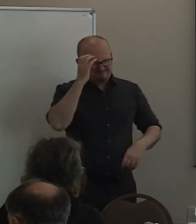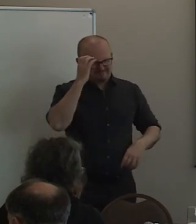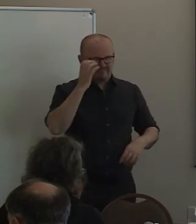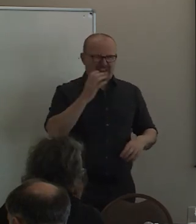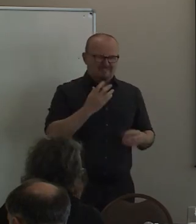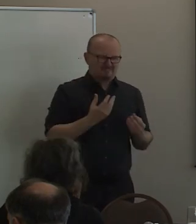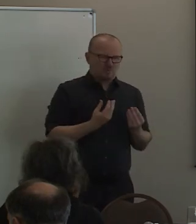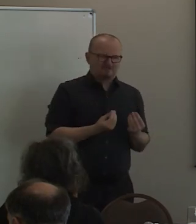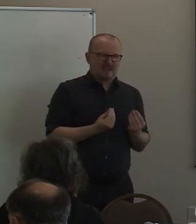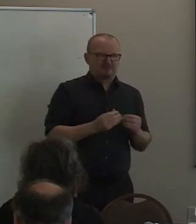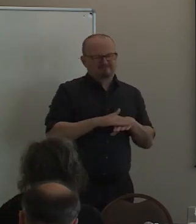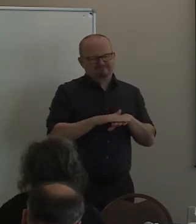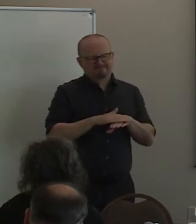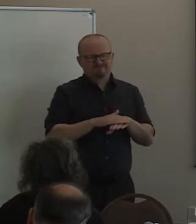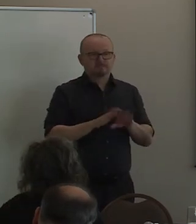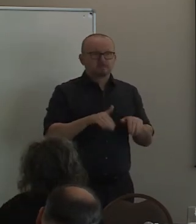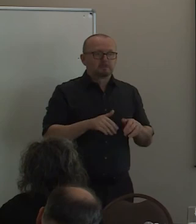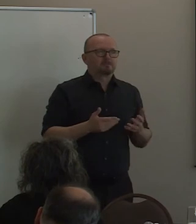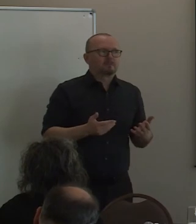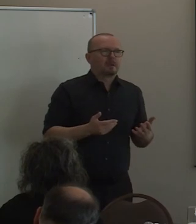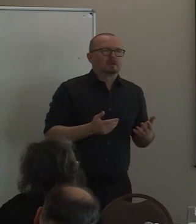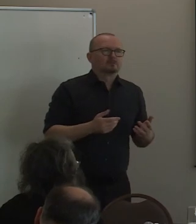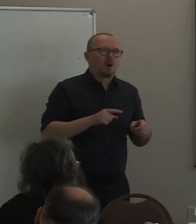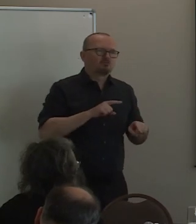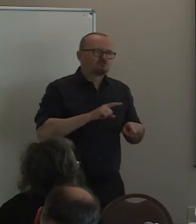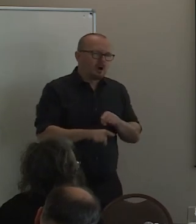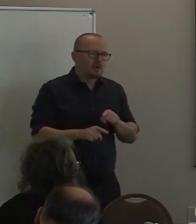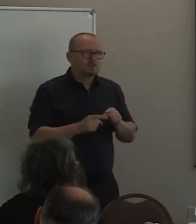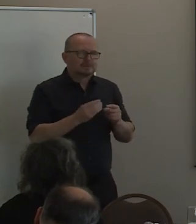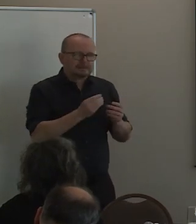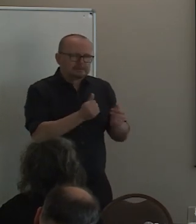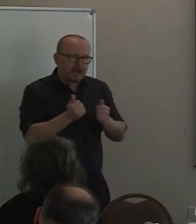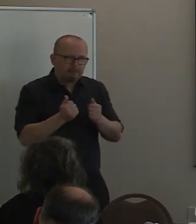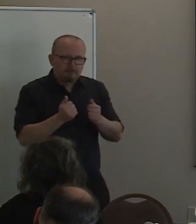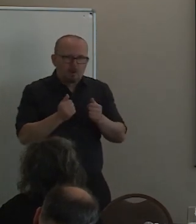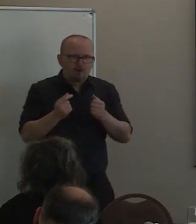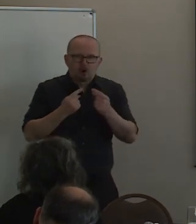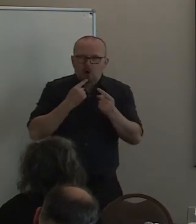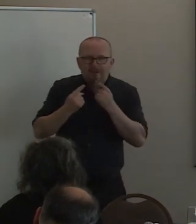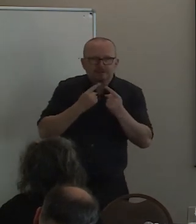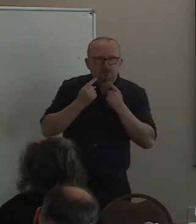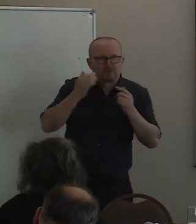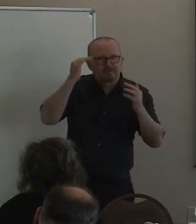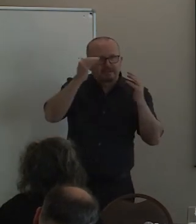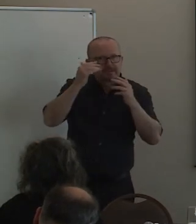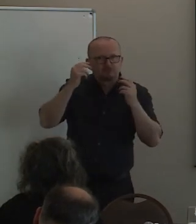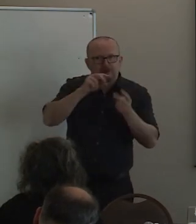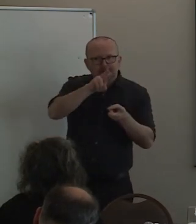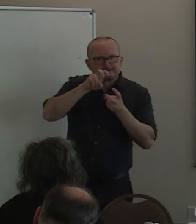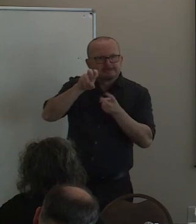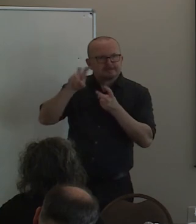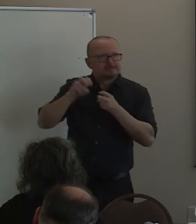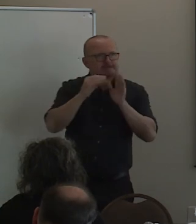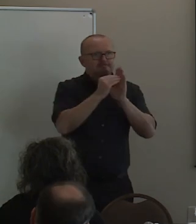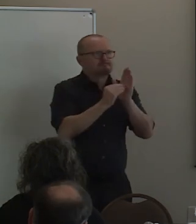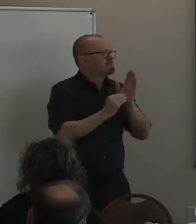valuable, it wasn't adding. But I did try to kind of extrapolate some thinking into the 16 Futures format. I realised you won't be able to read this at the